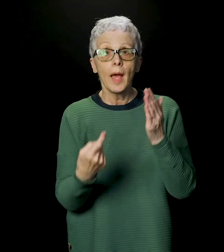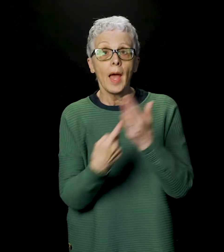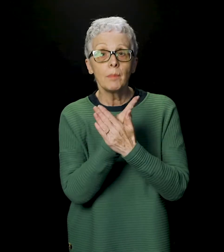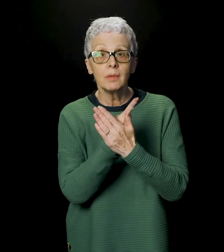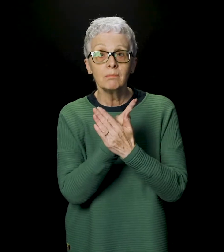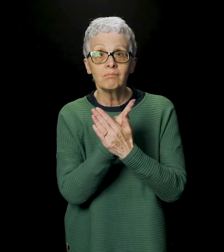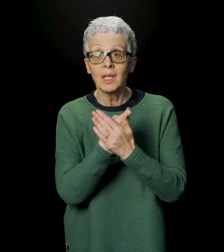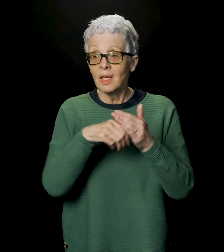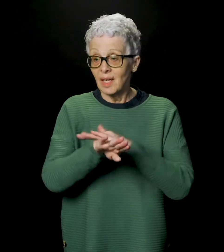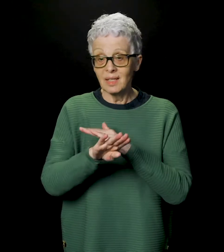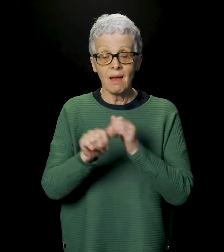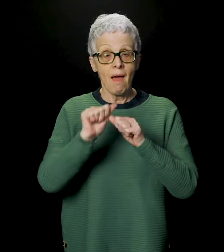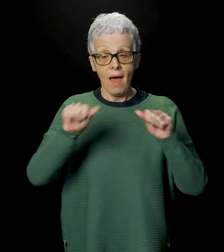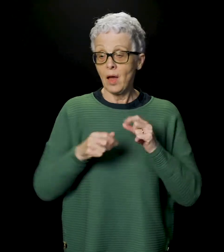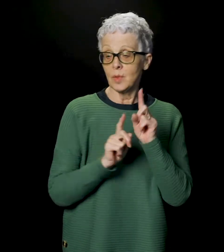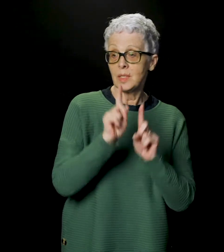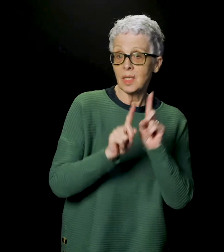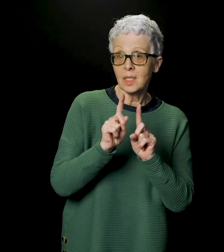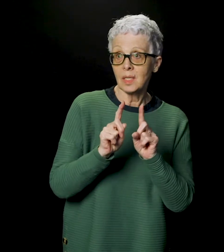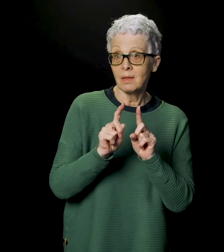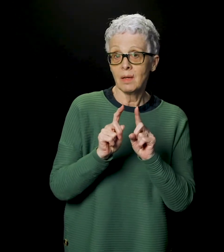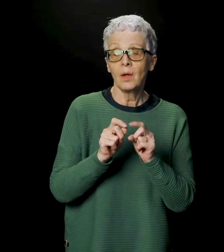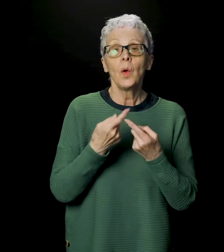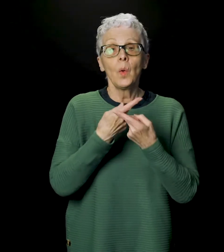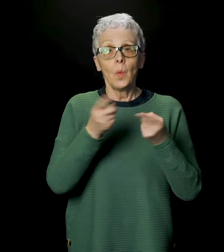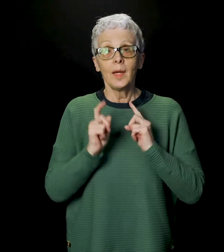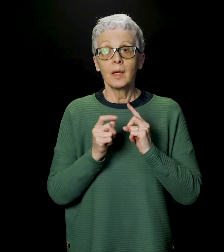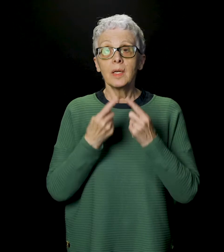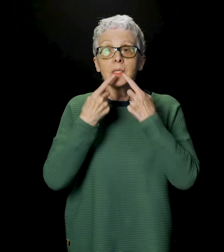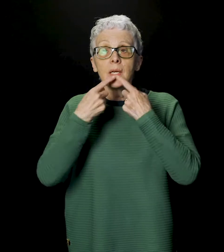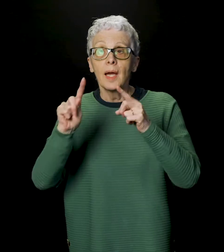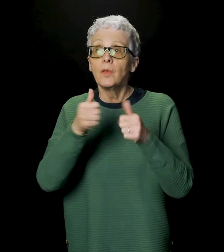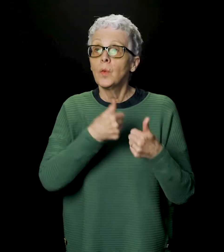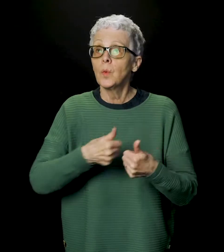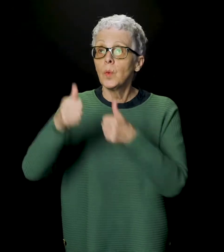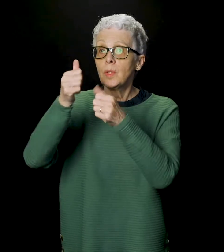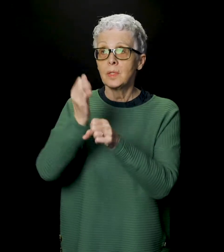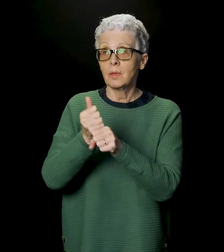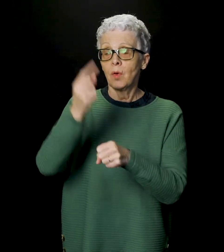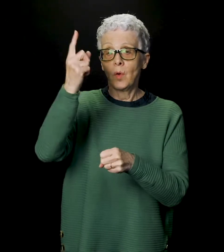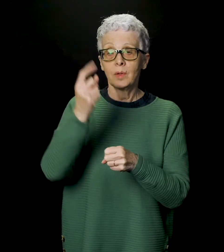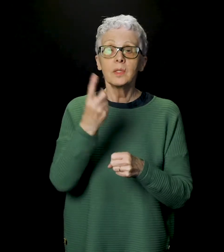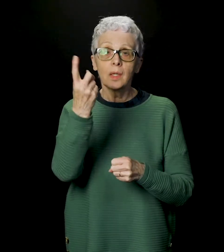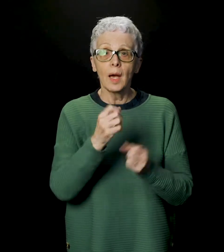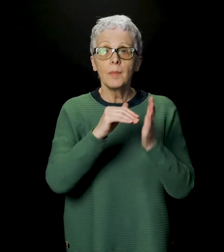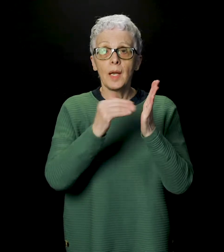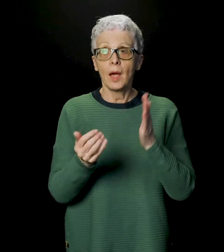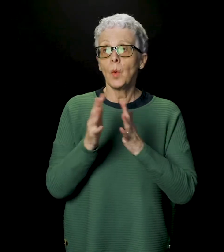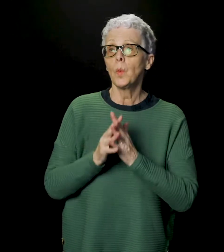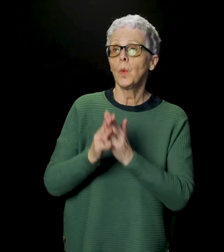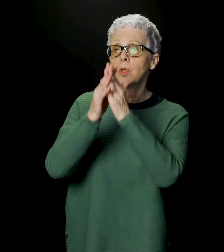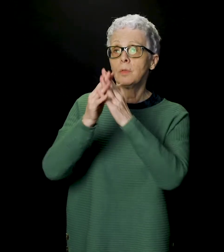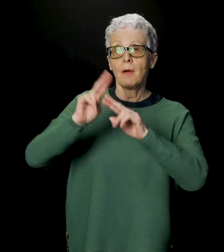on around us, we're going to declare the goodness of God. So why don't you join with us as we worship